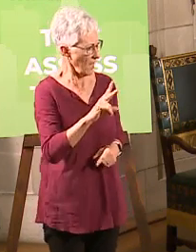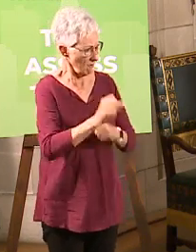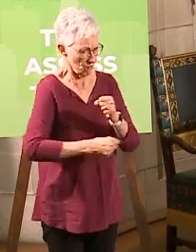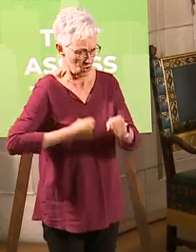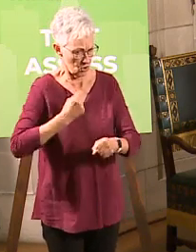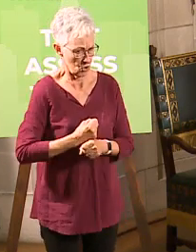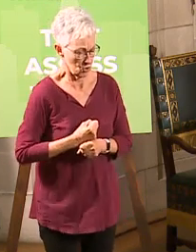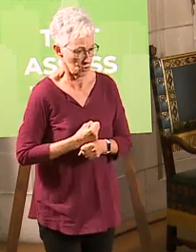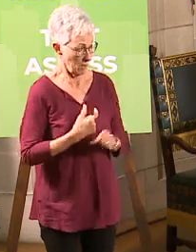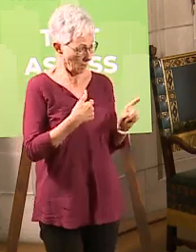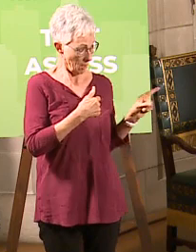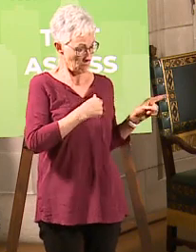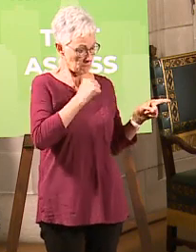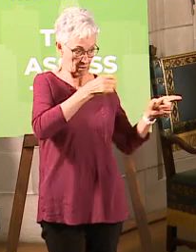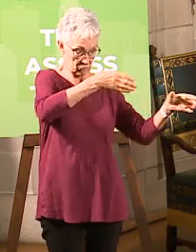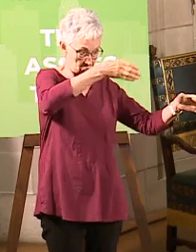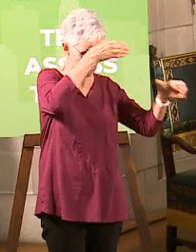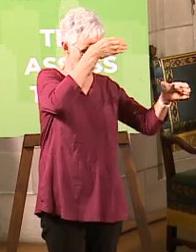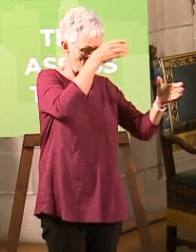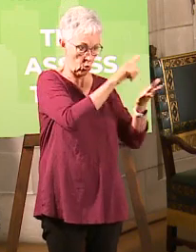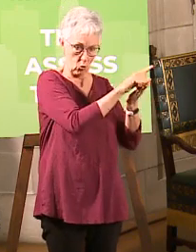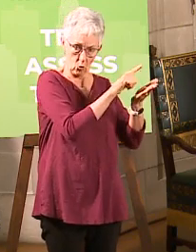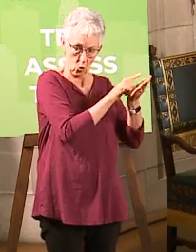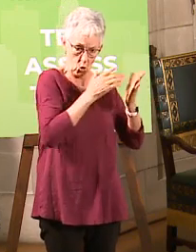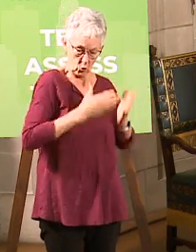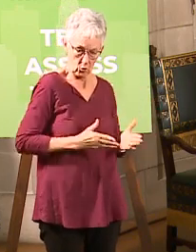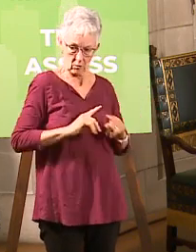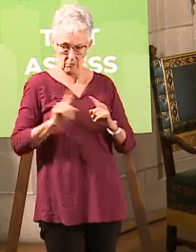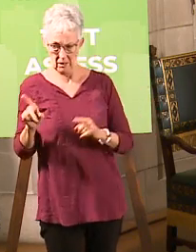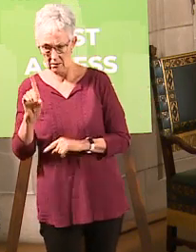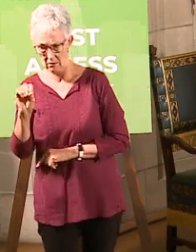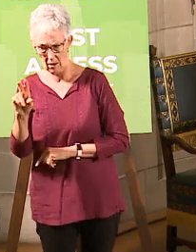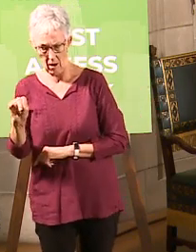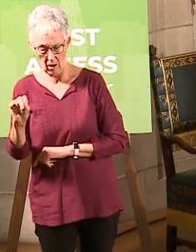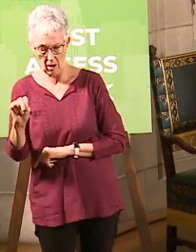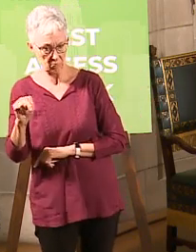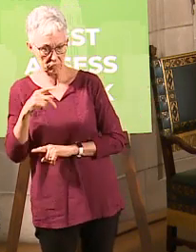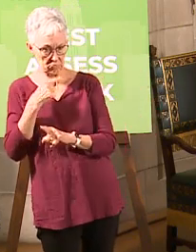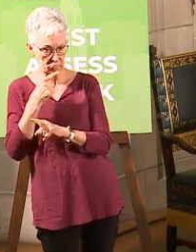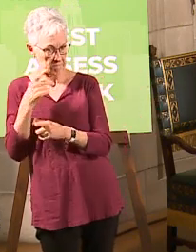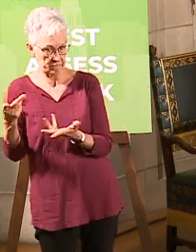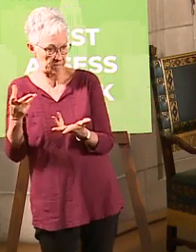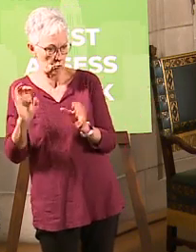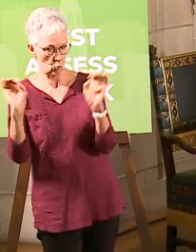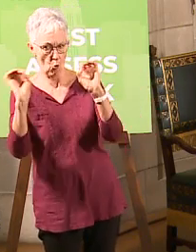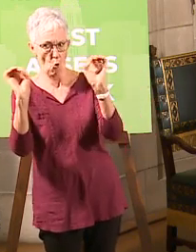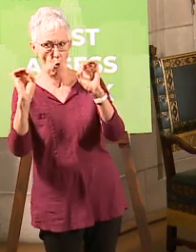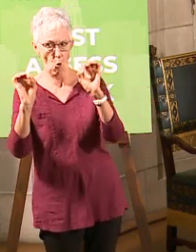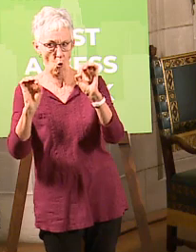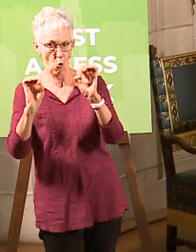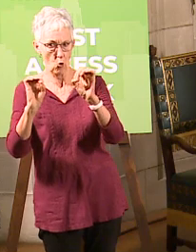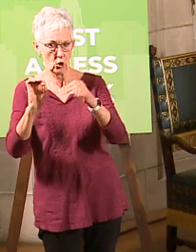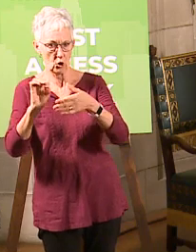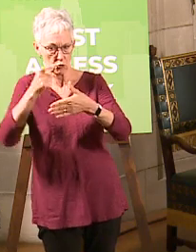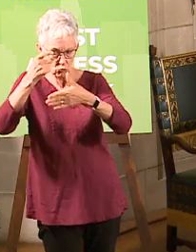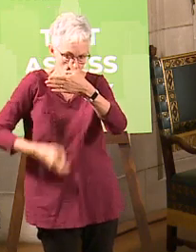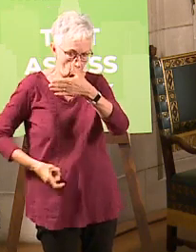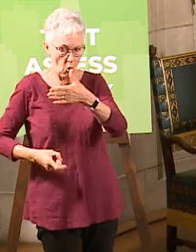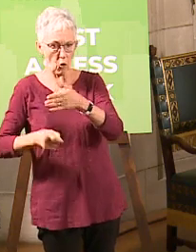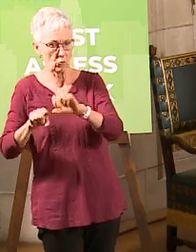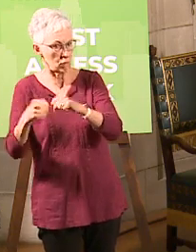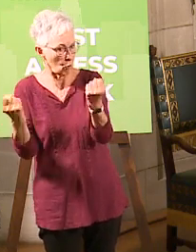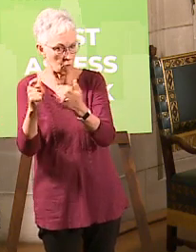Don Klein is a well-respected prosecutor. He's respected in the law community in both